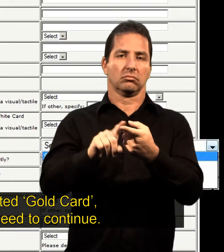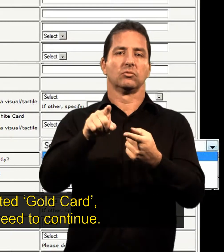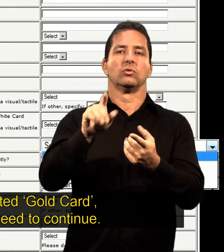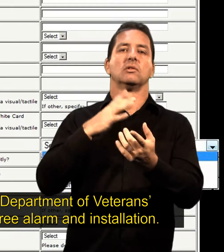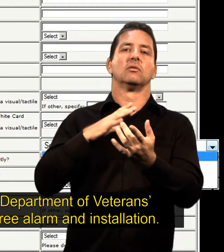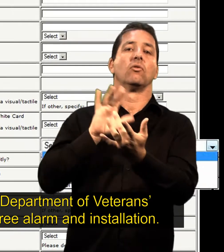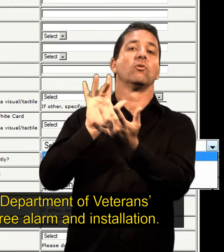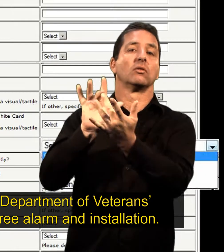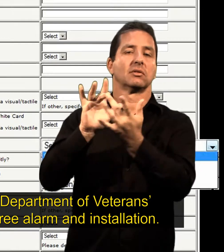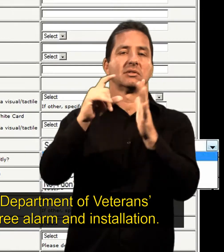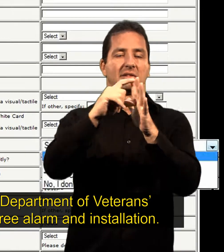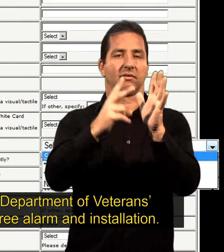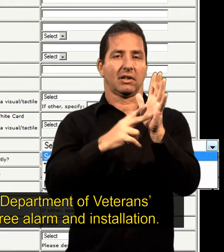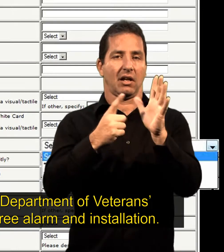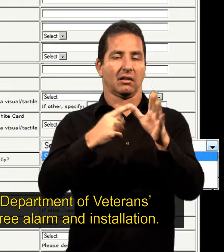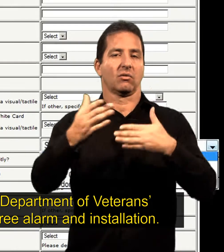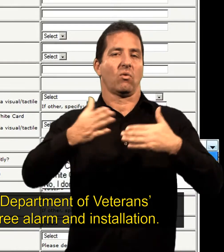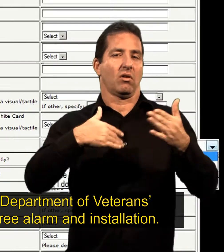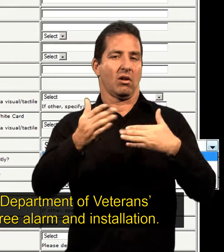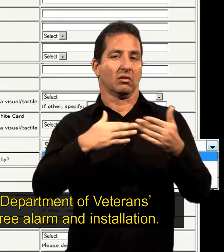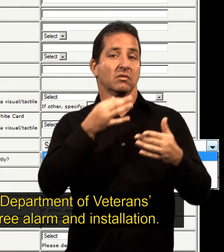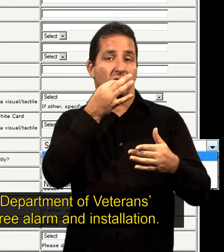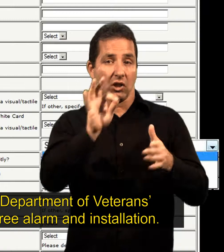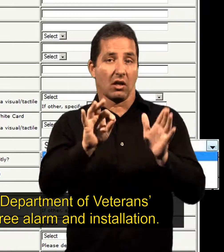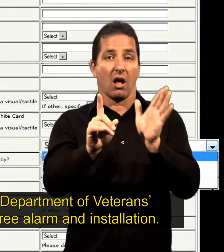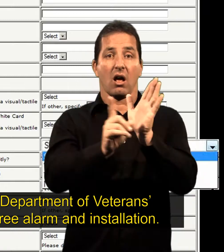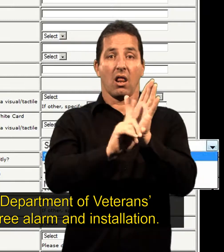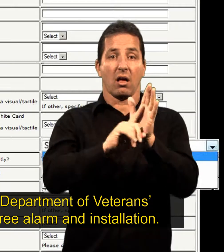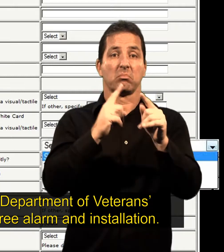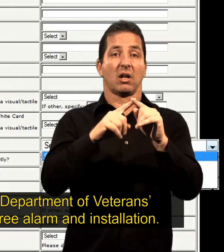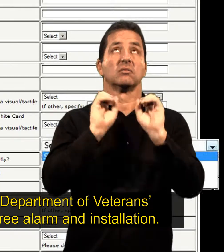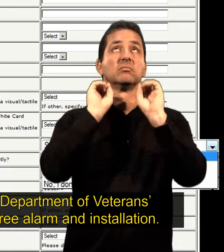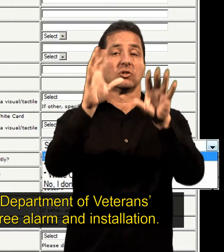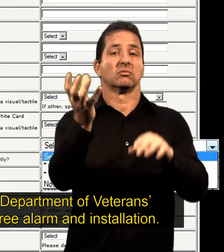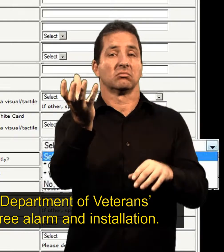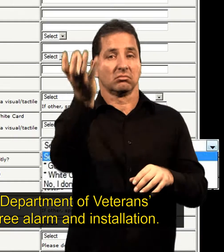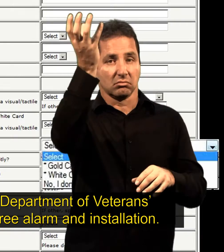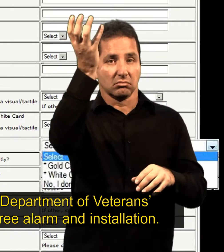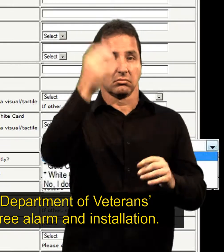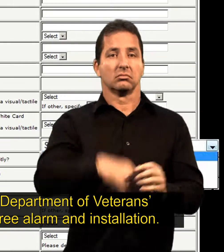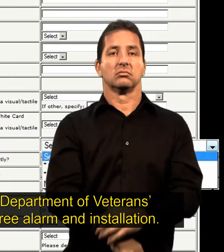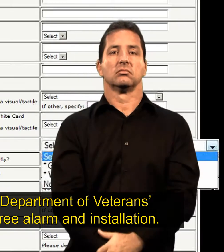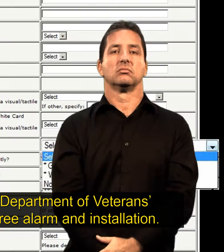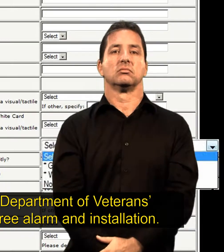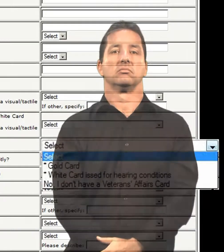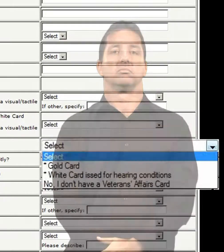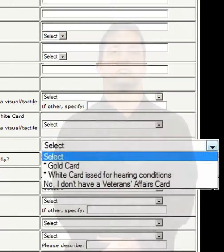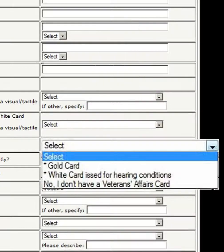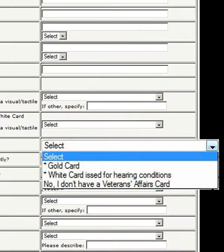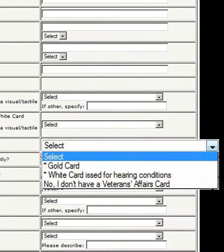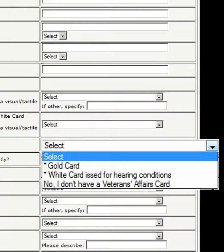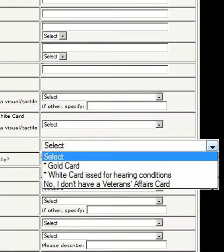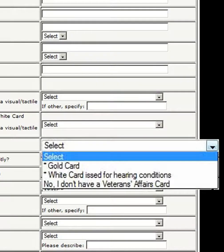Instead, contact the Department of Veterans Affairs to organise a free alarm and installation.